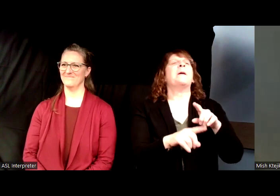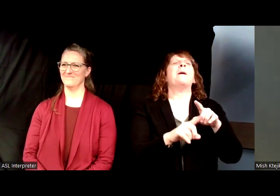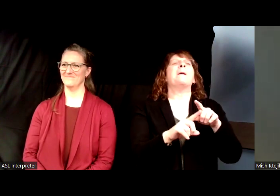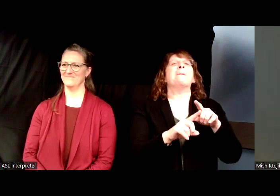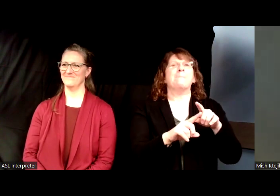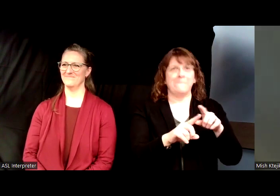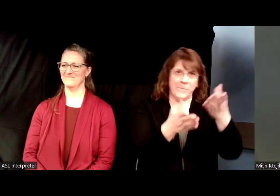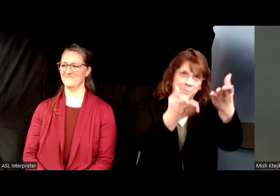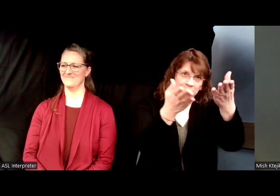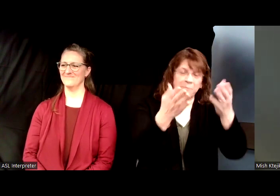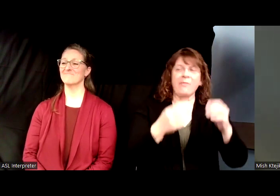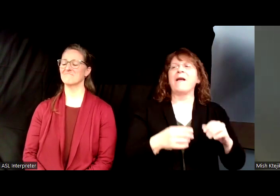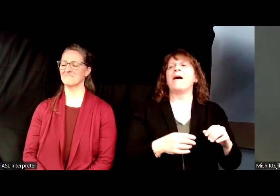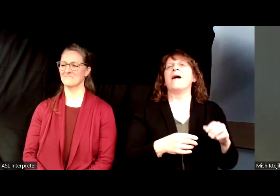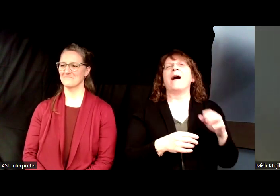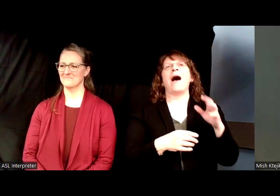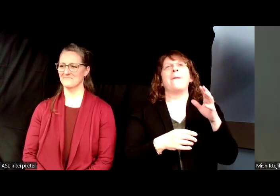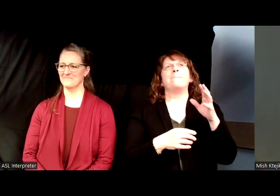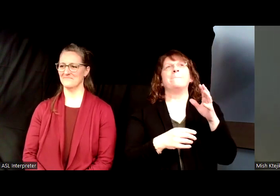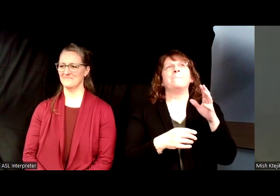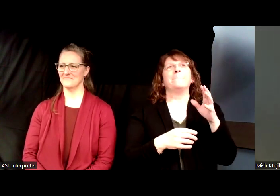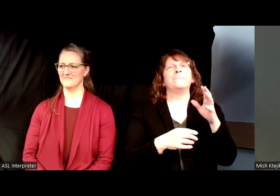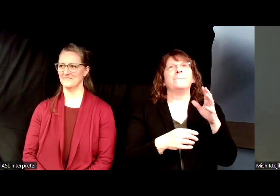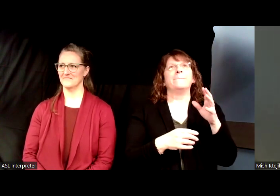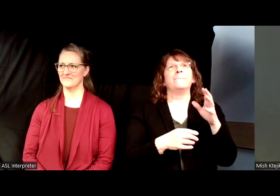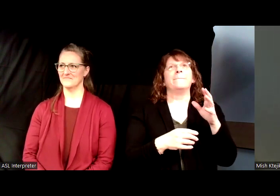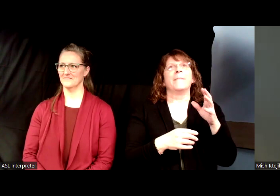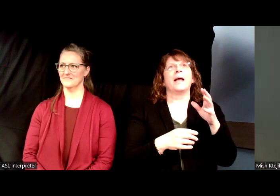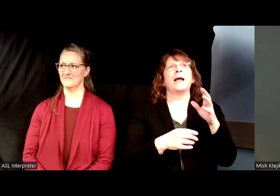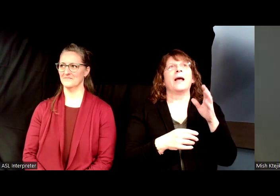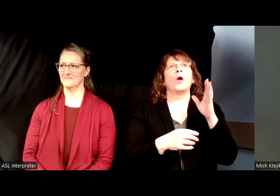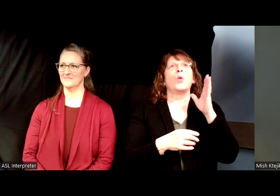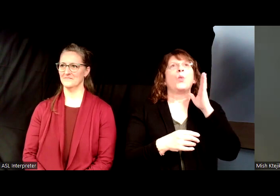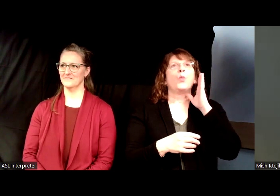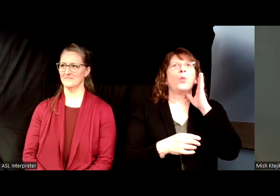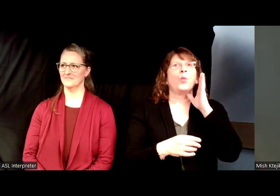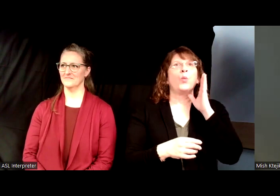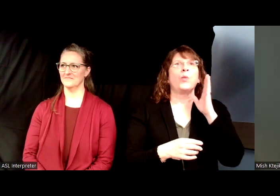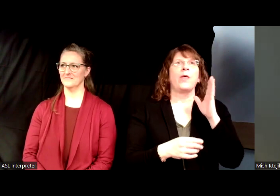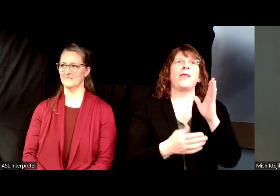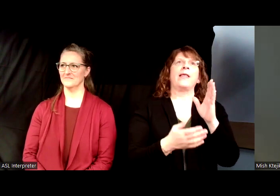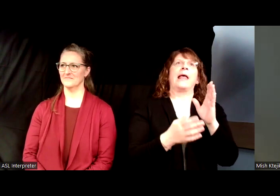my scope of focus here. And so most of my comments revolve around that.